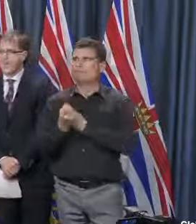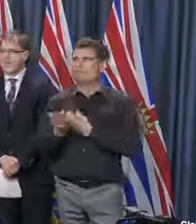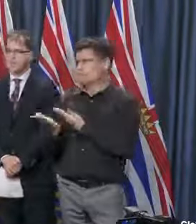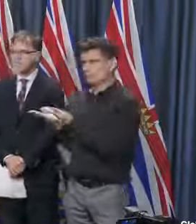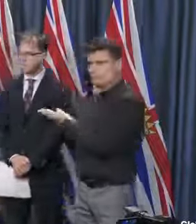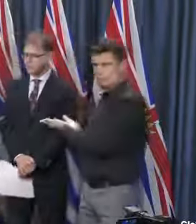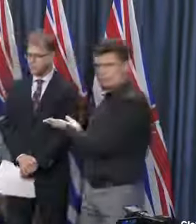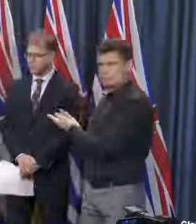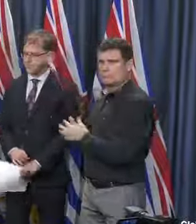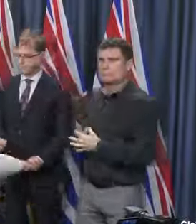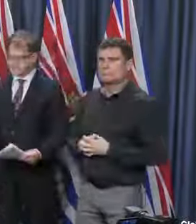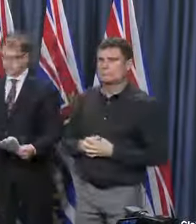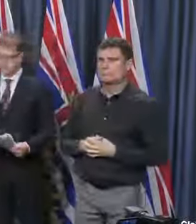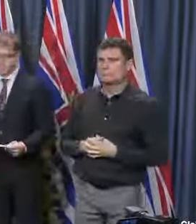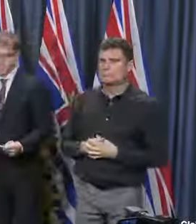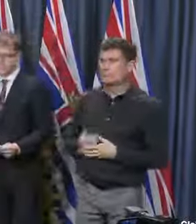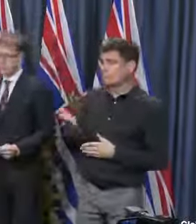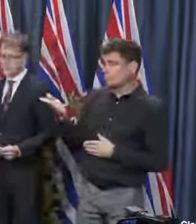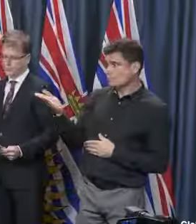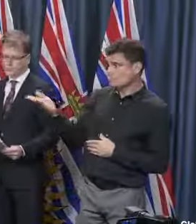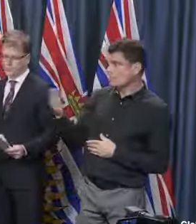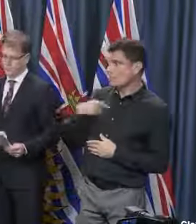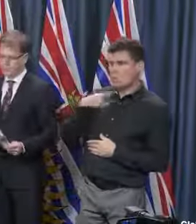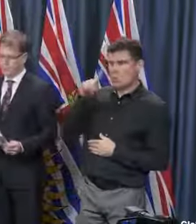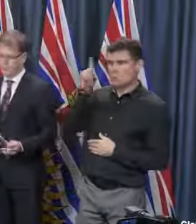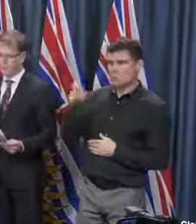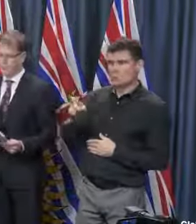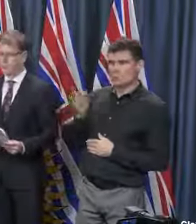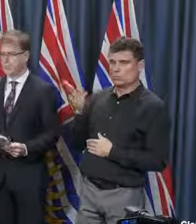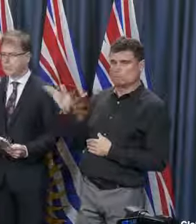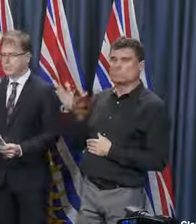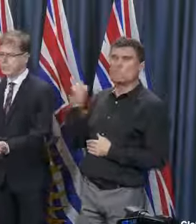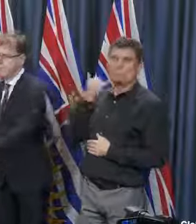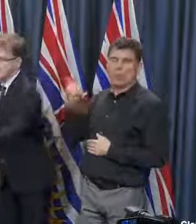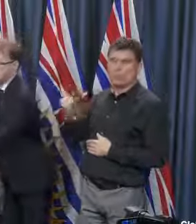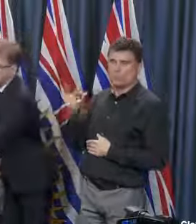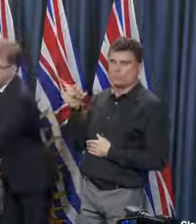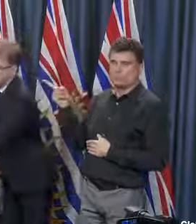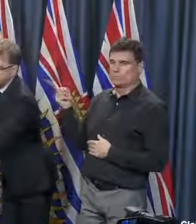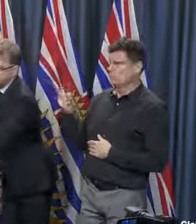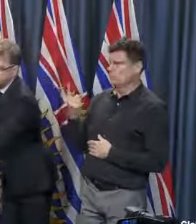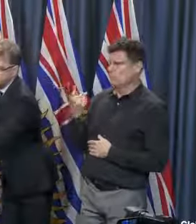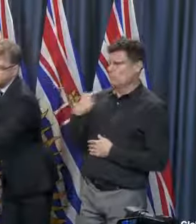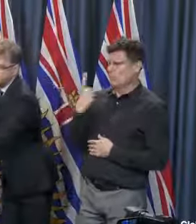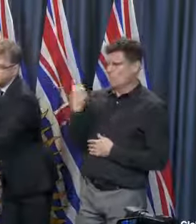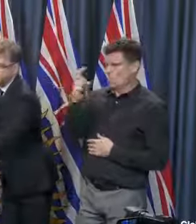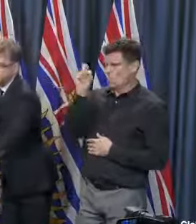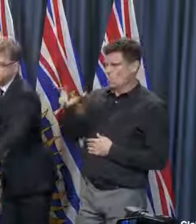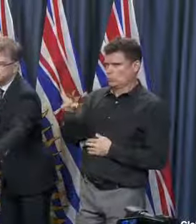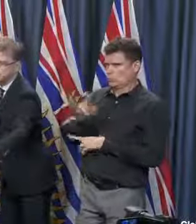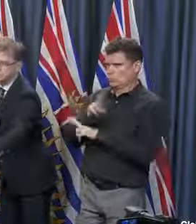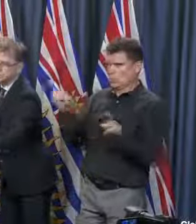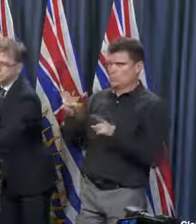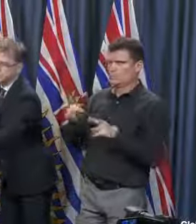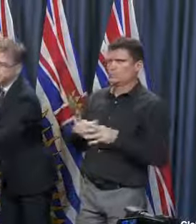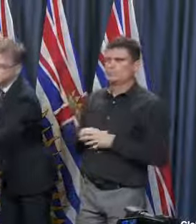is one question, please. We will, if it helps the room, go to the phone and come back for follow-ups. So I have Bonnie, Tom,